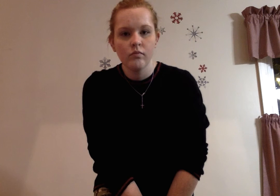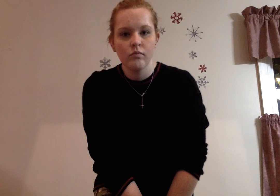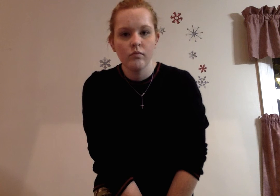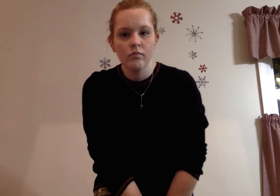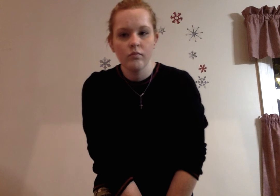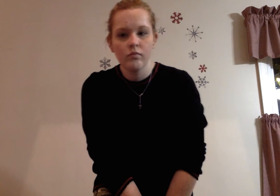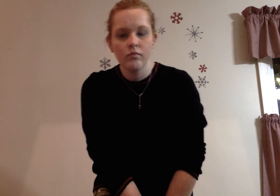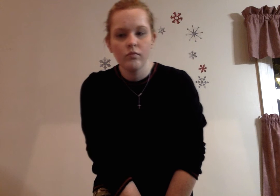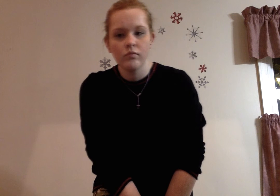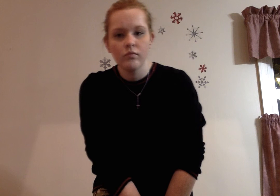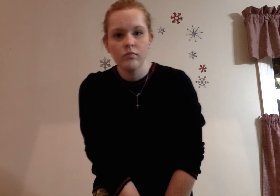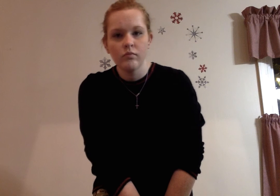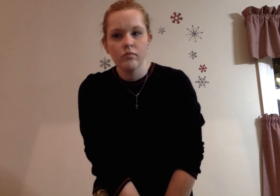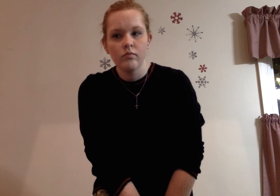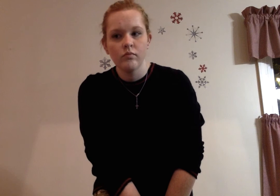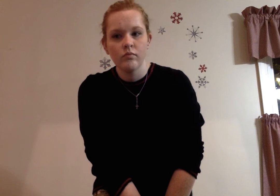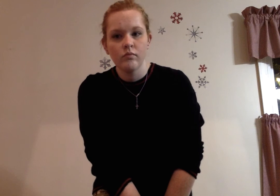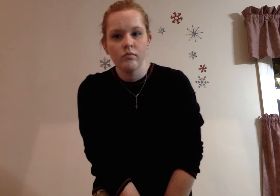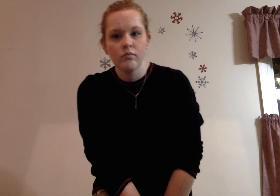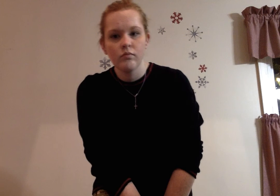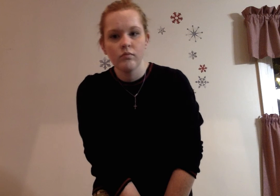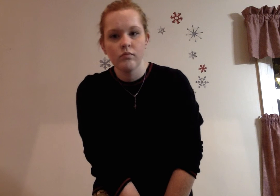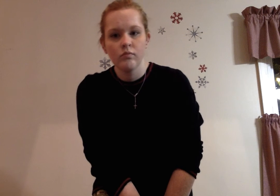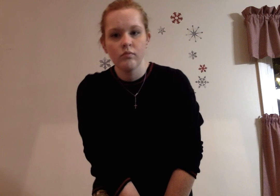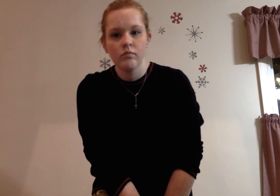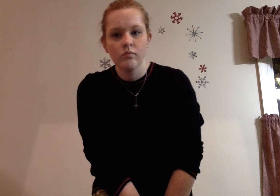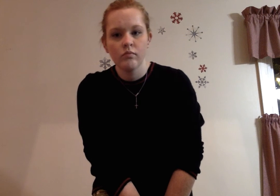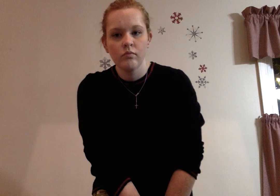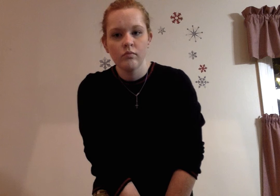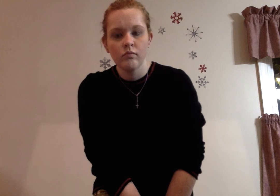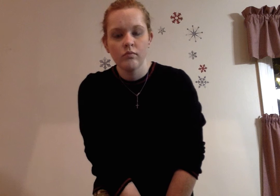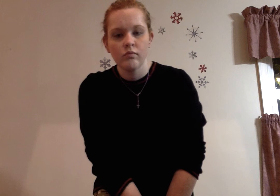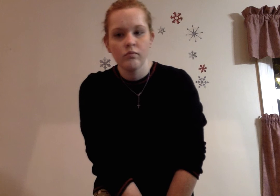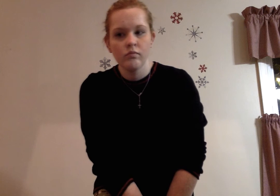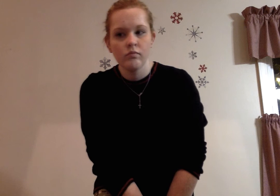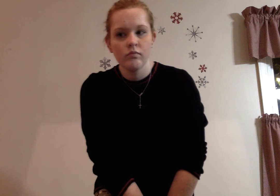about what a listener needs to do in order to comprehend a lecture efficiently.